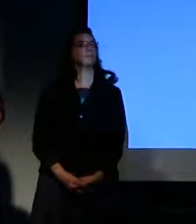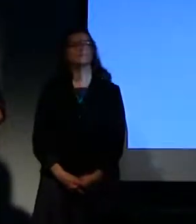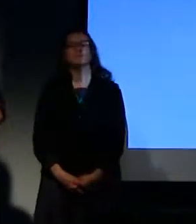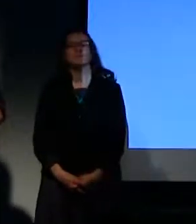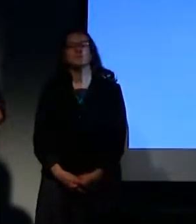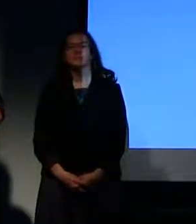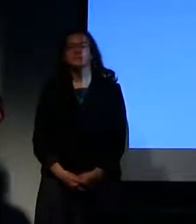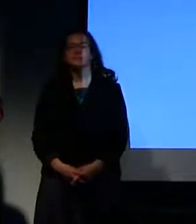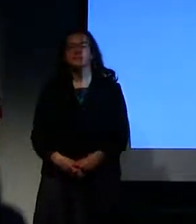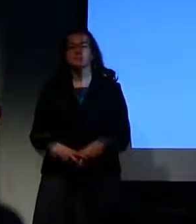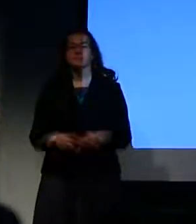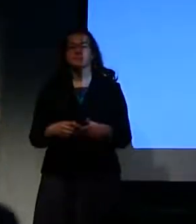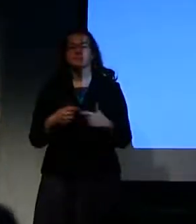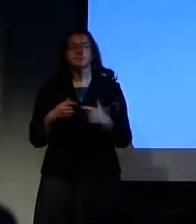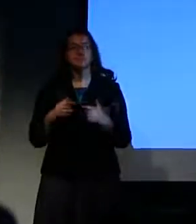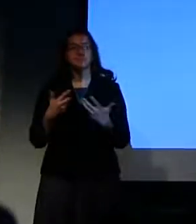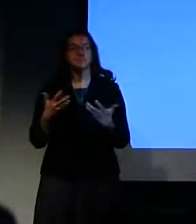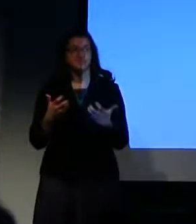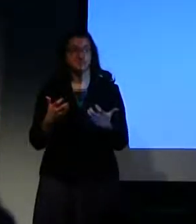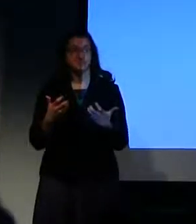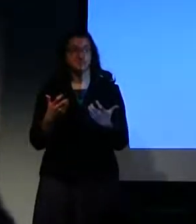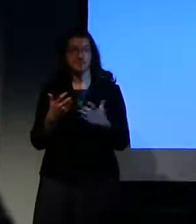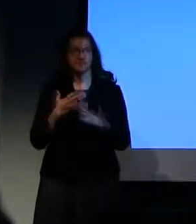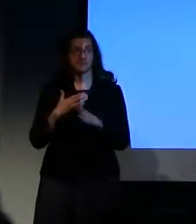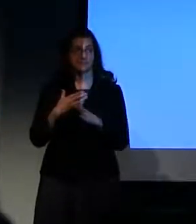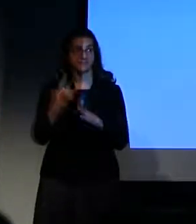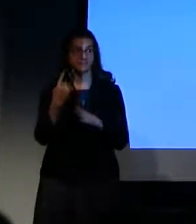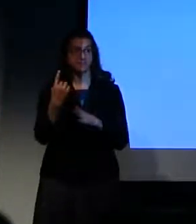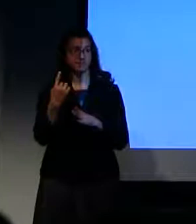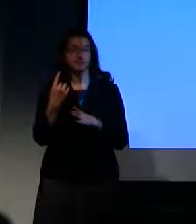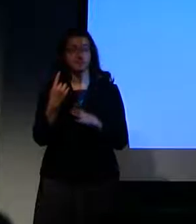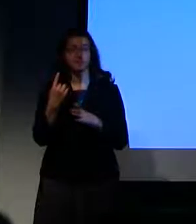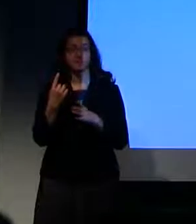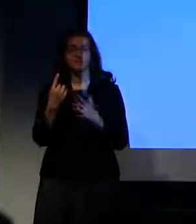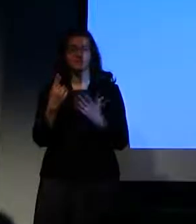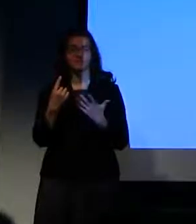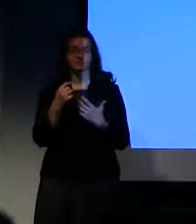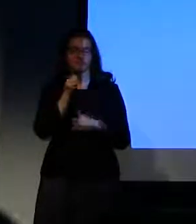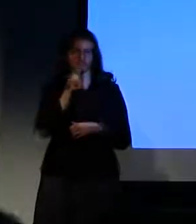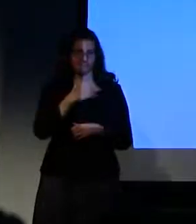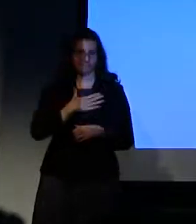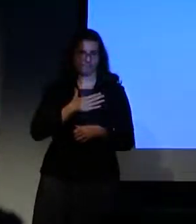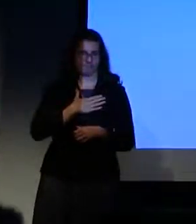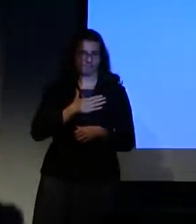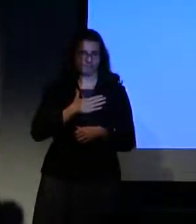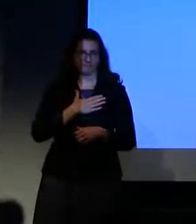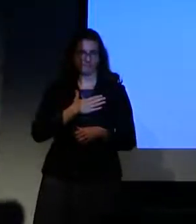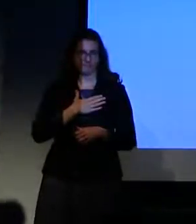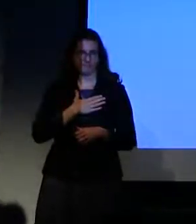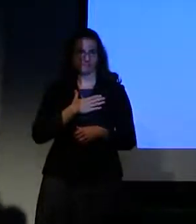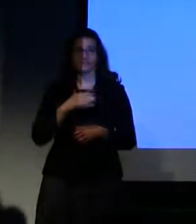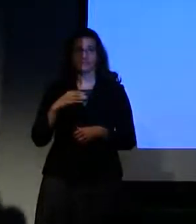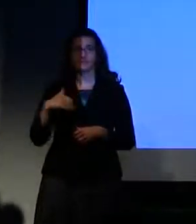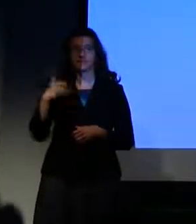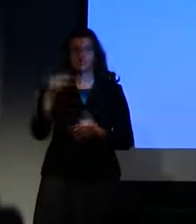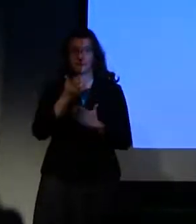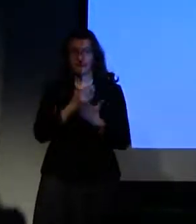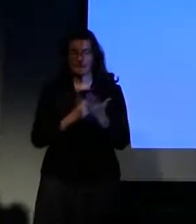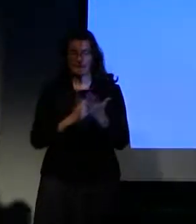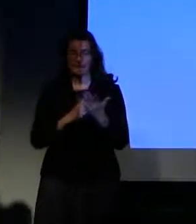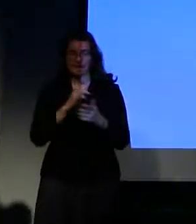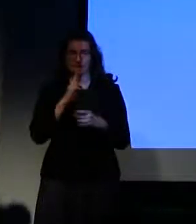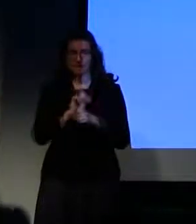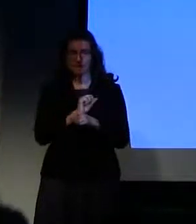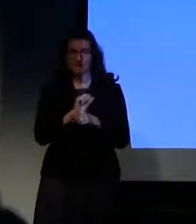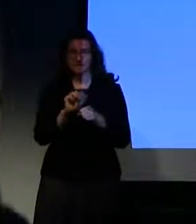I would like to share something not of my own. The next piece is actually